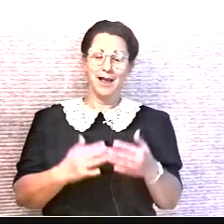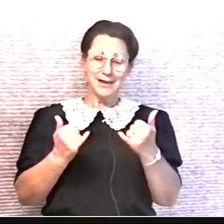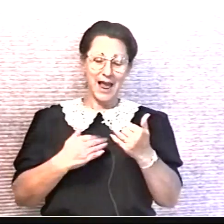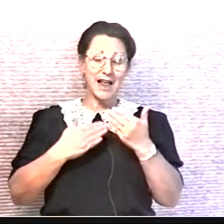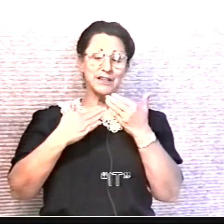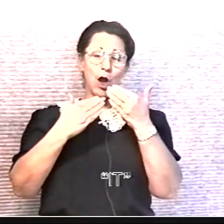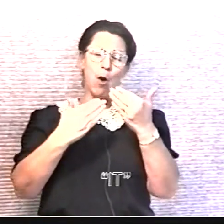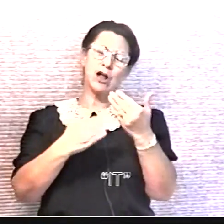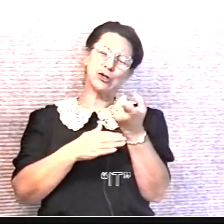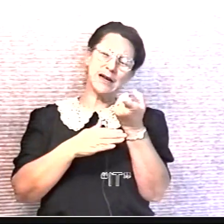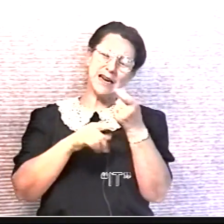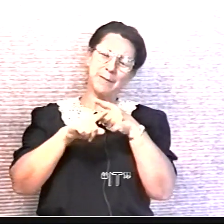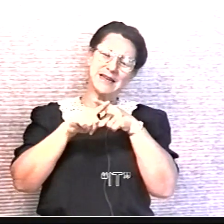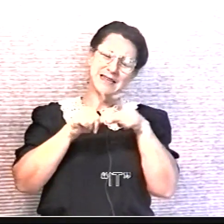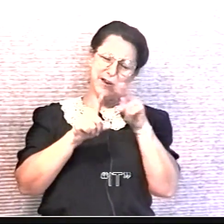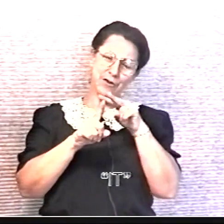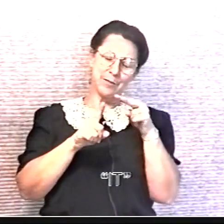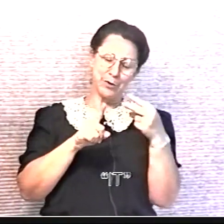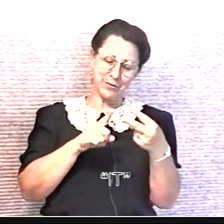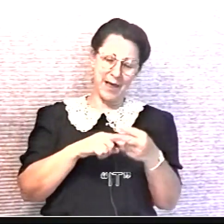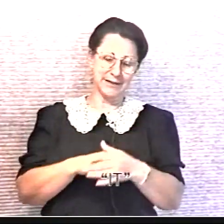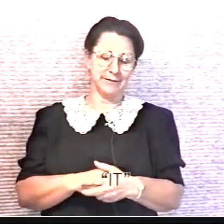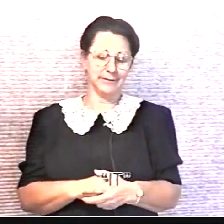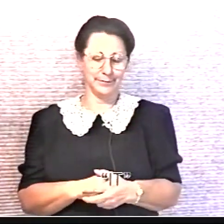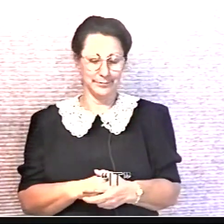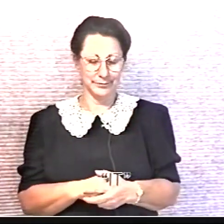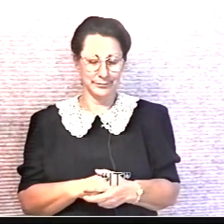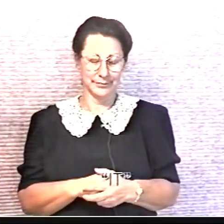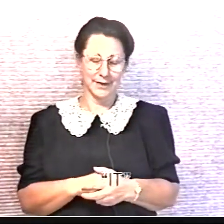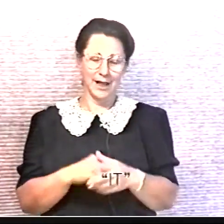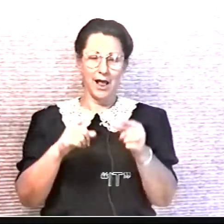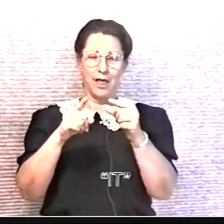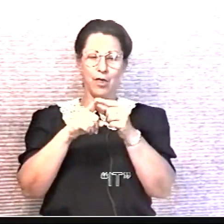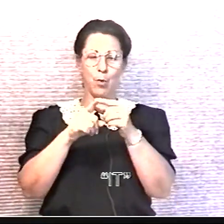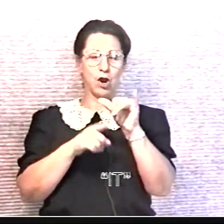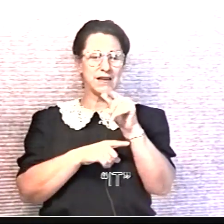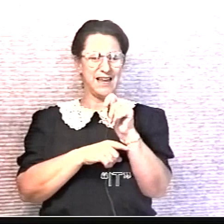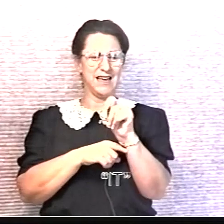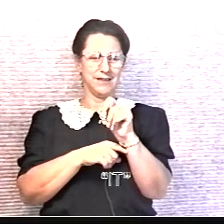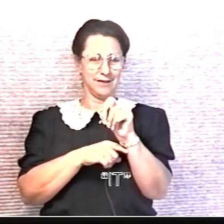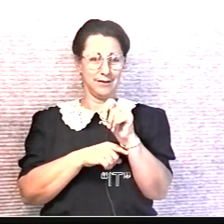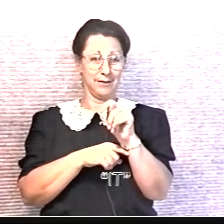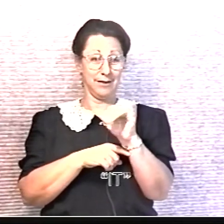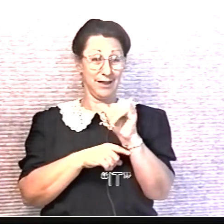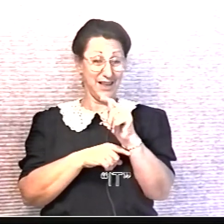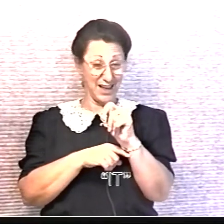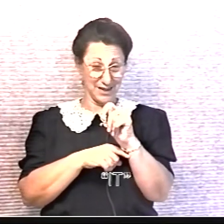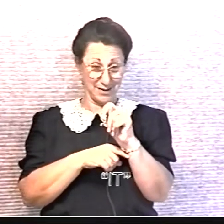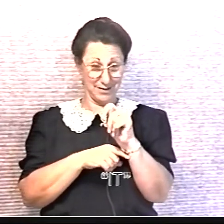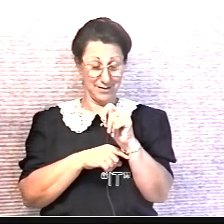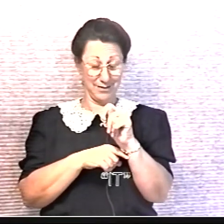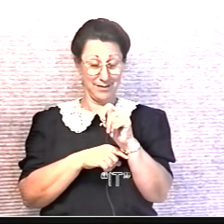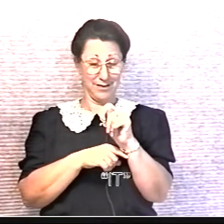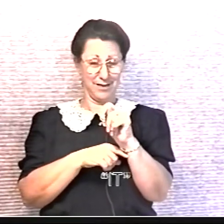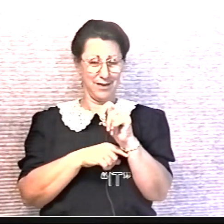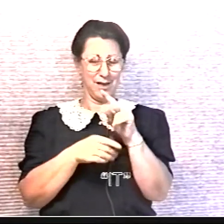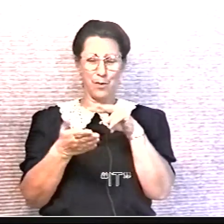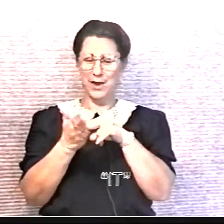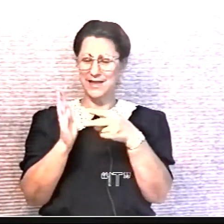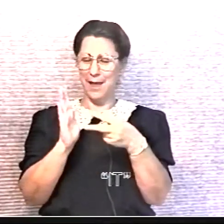Now let's go on to a little bit different perspective. The word it. It. What does that